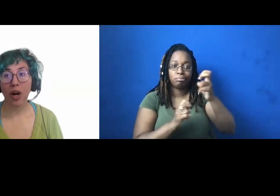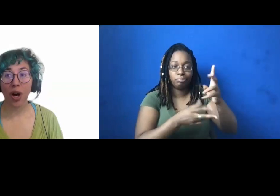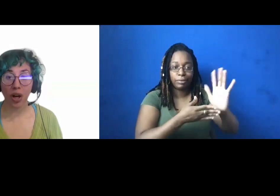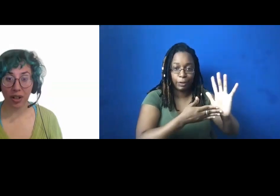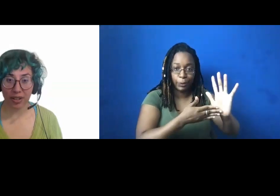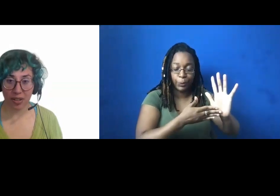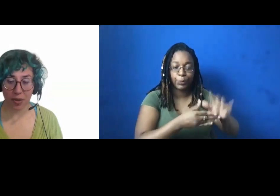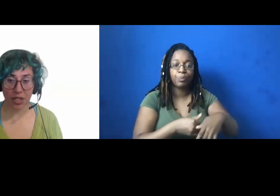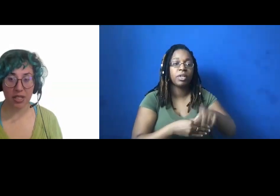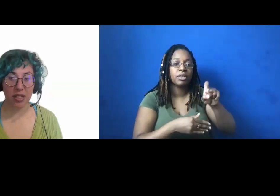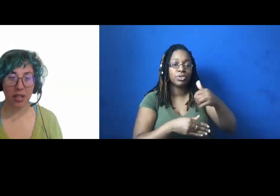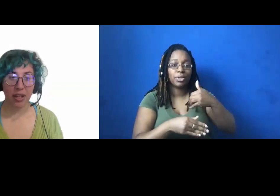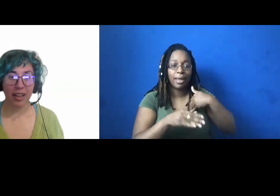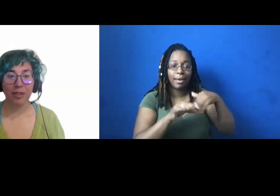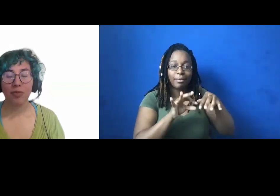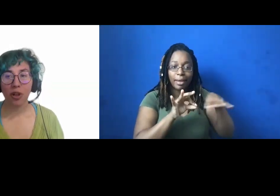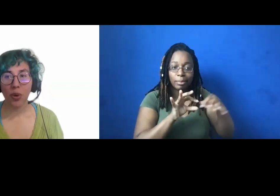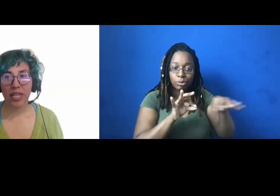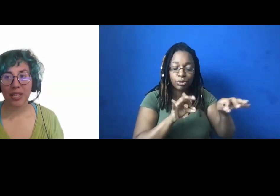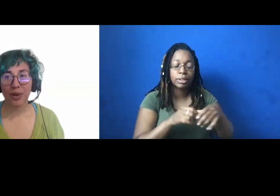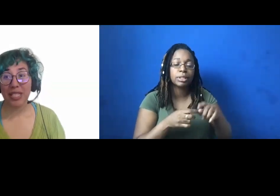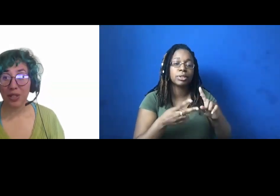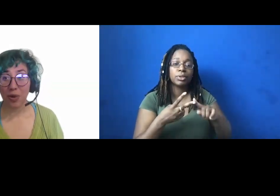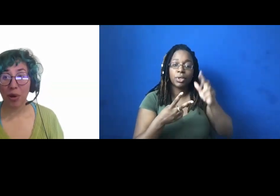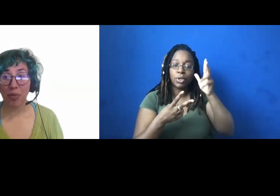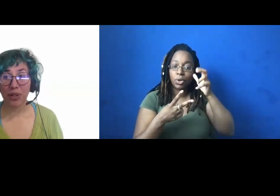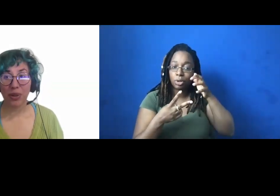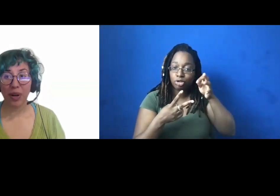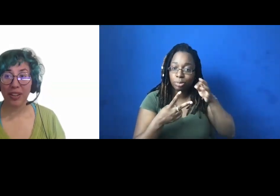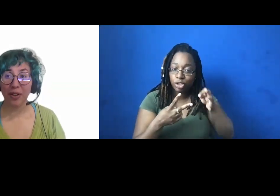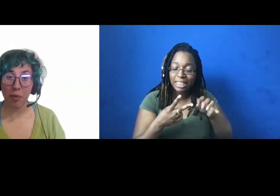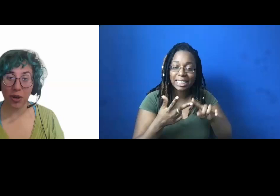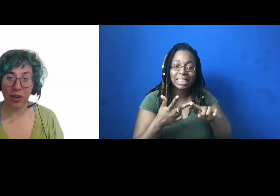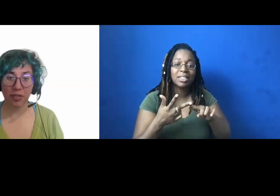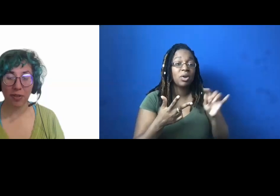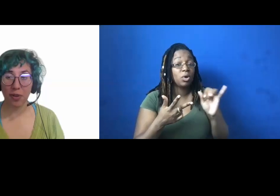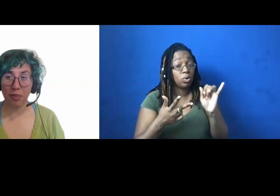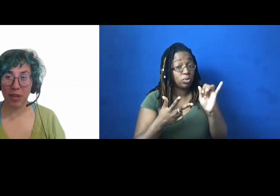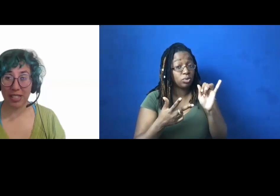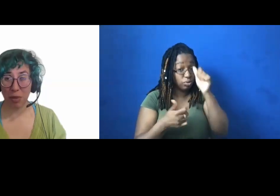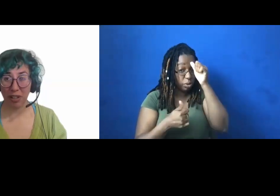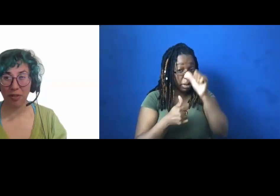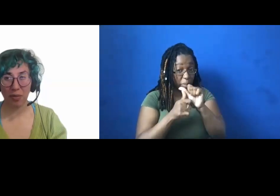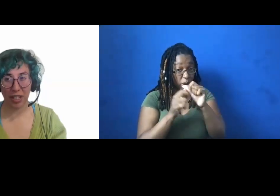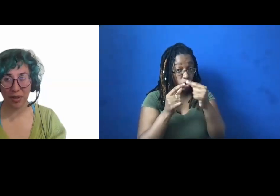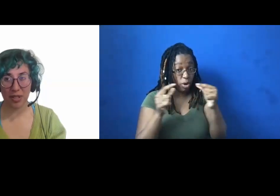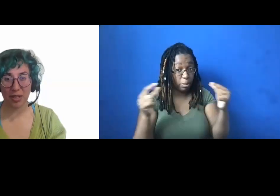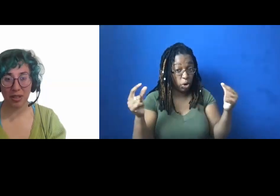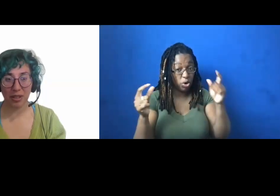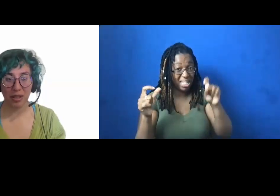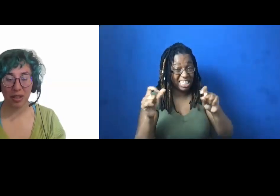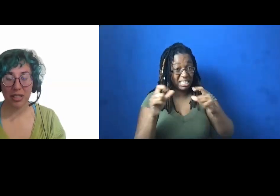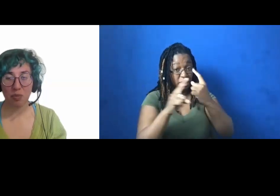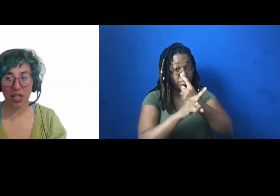captions, audio descriptions. You always need to remember to correct the grammar and spelling for the